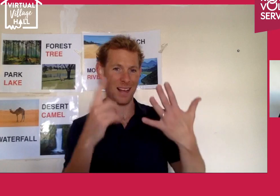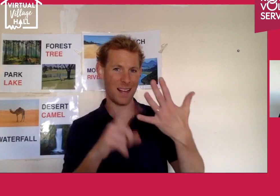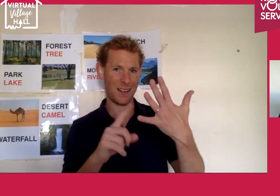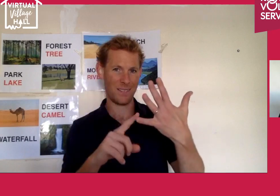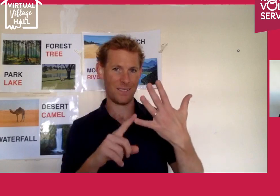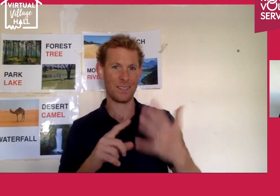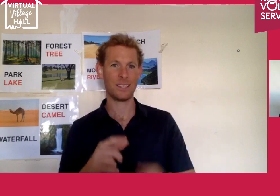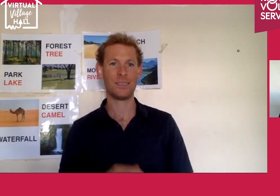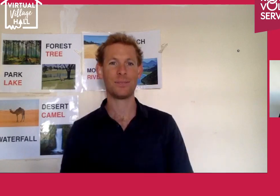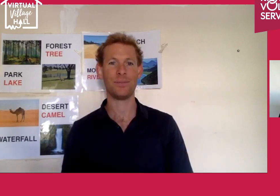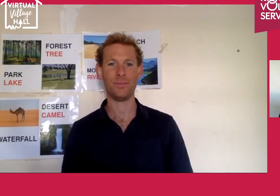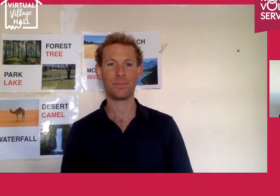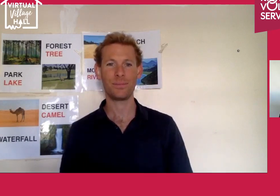One more. Number 5.